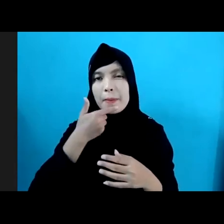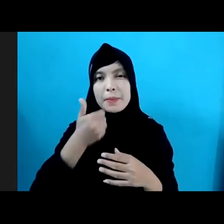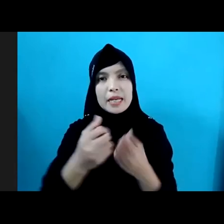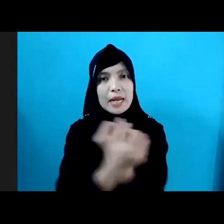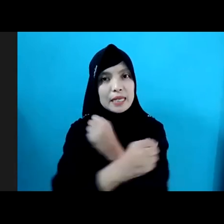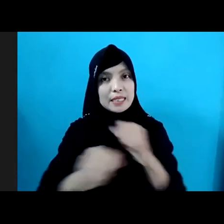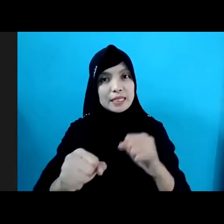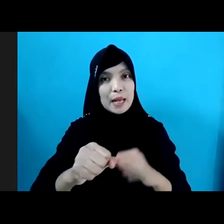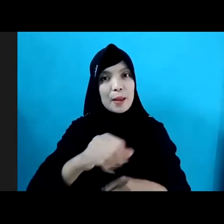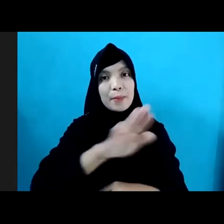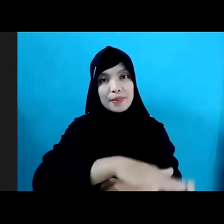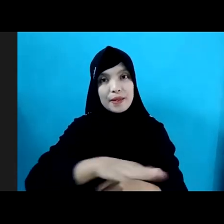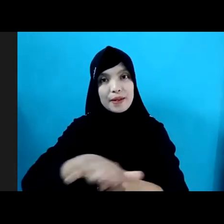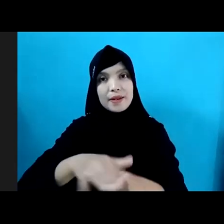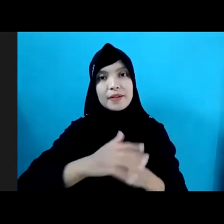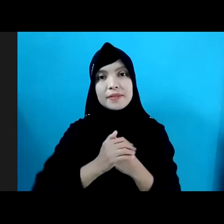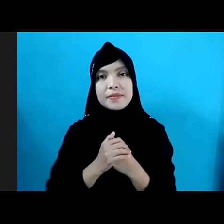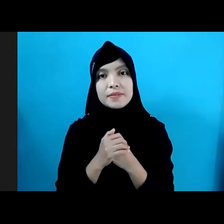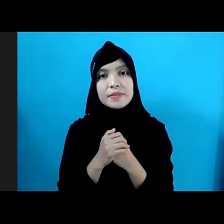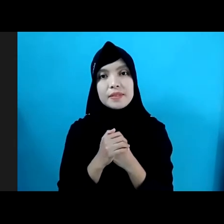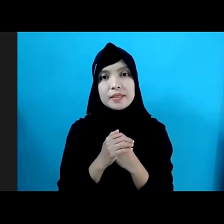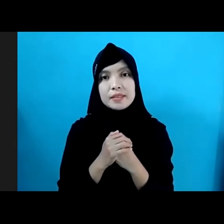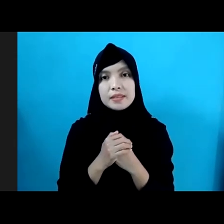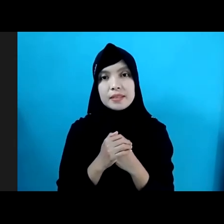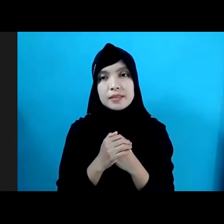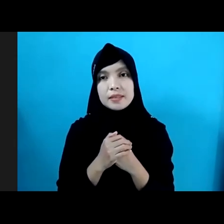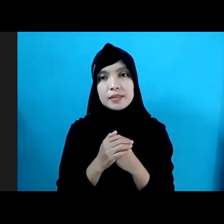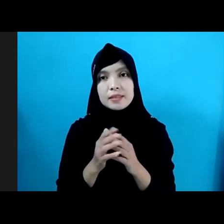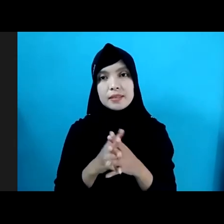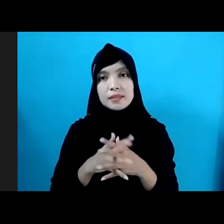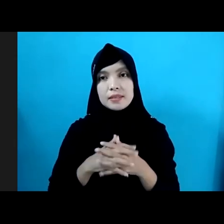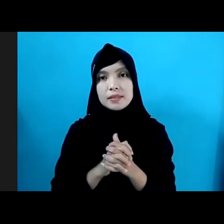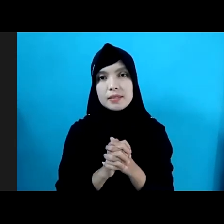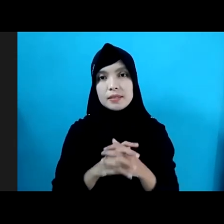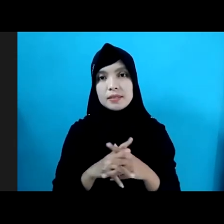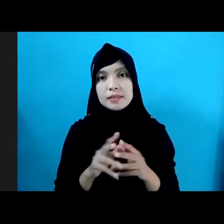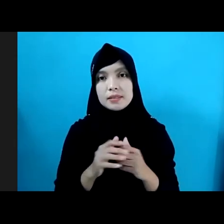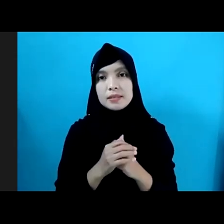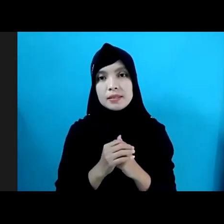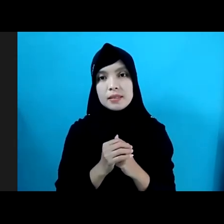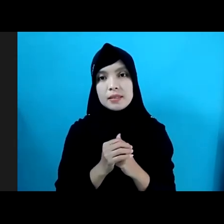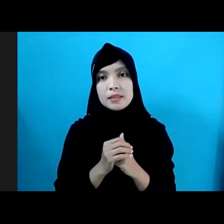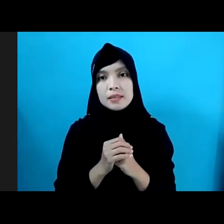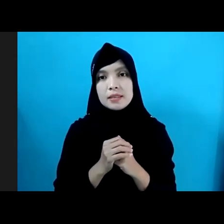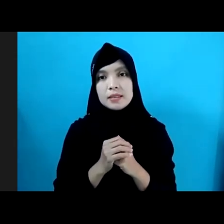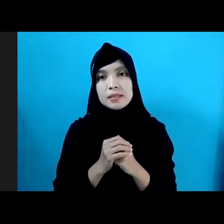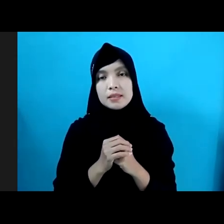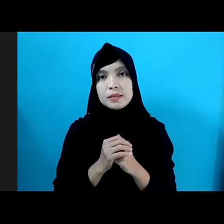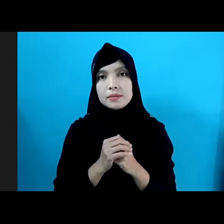But Key Ways To Work And The Opportunities That The Online Environment Present Us With